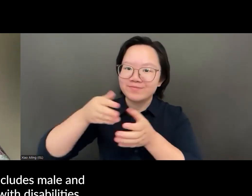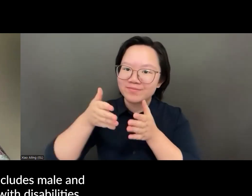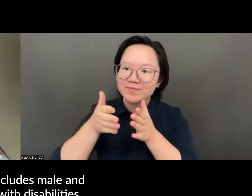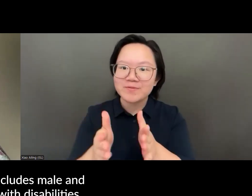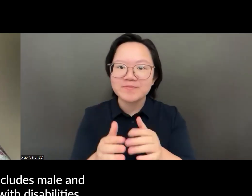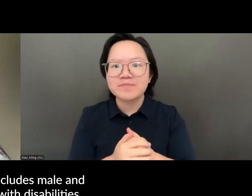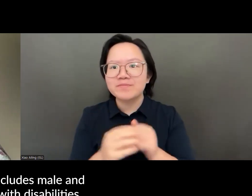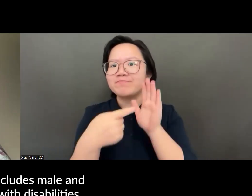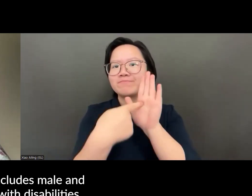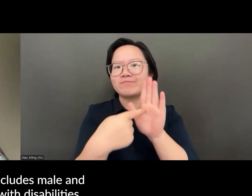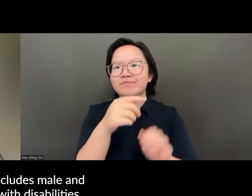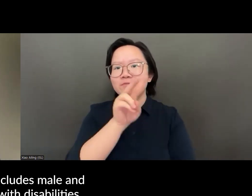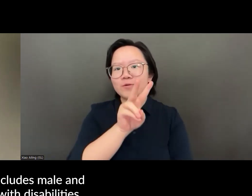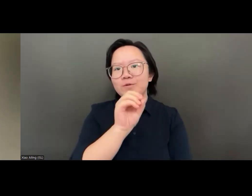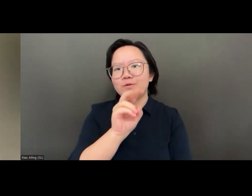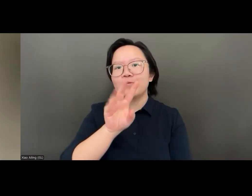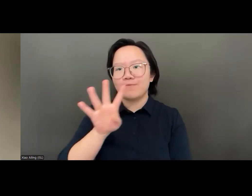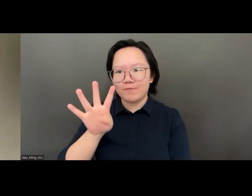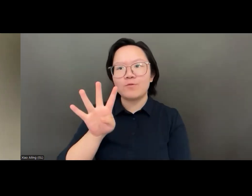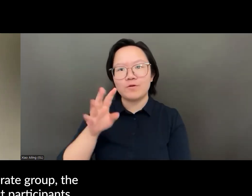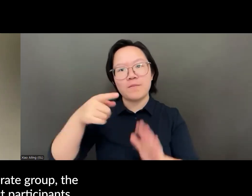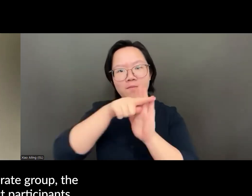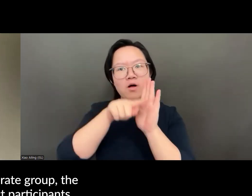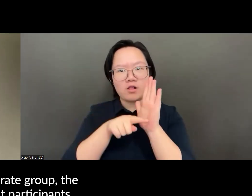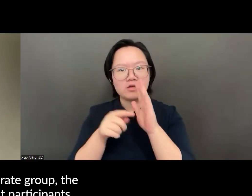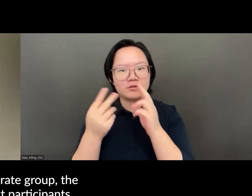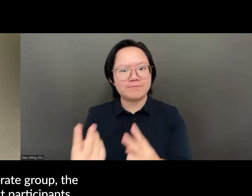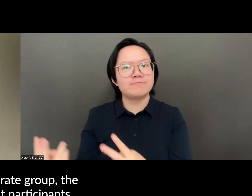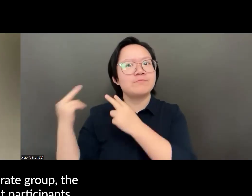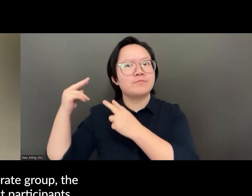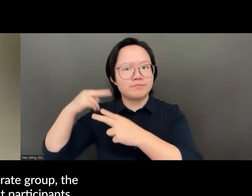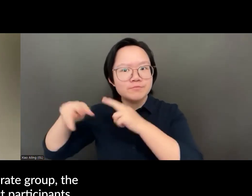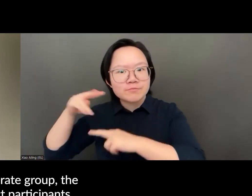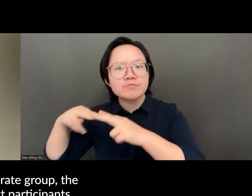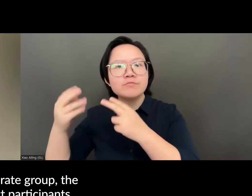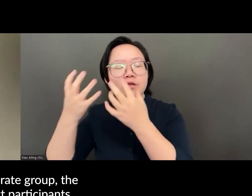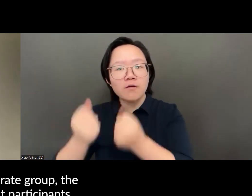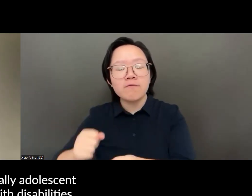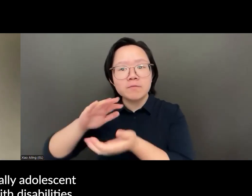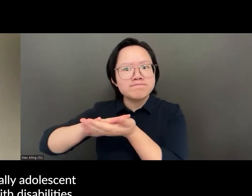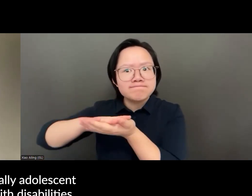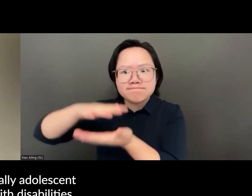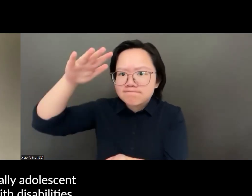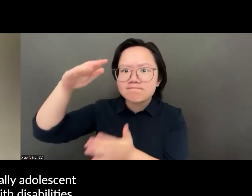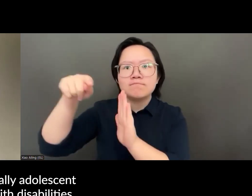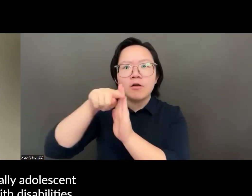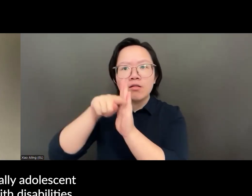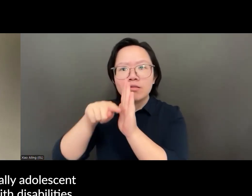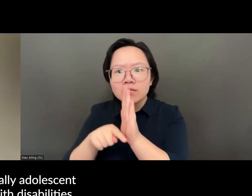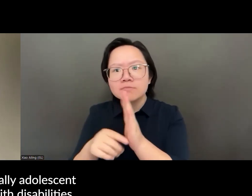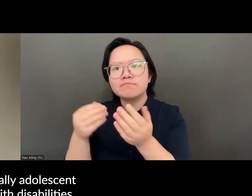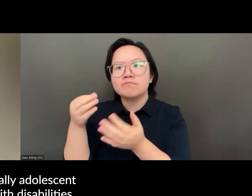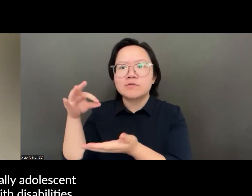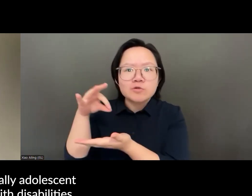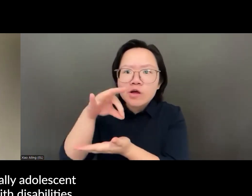male and female with disabilities separate in separate group, the project participants, especially